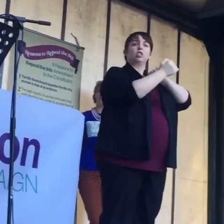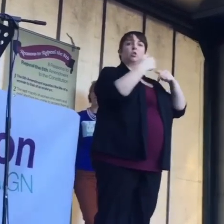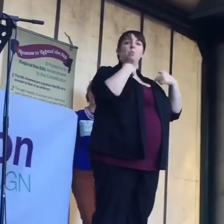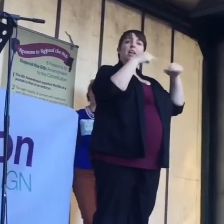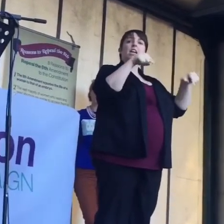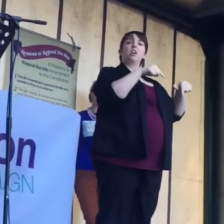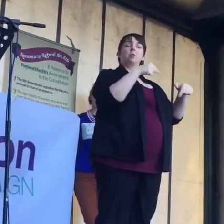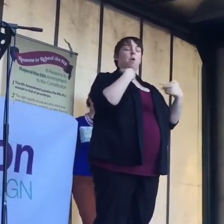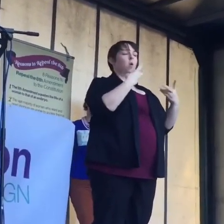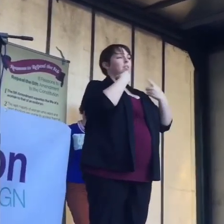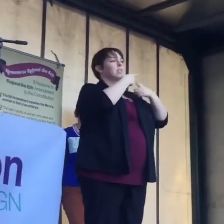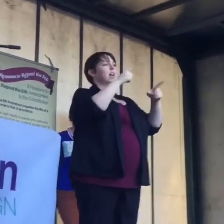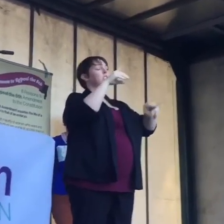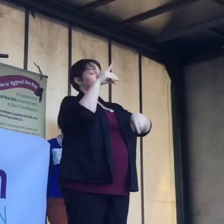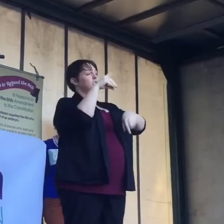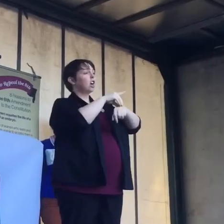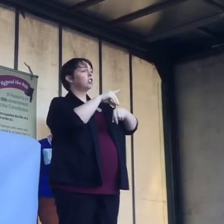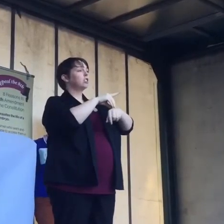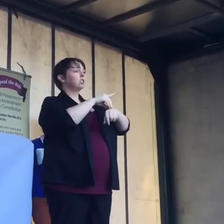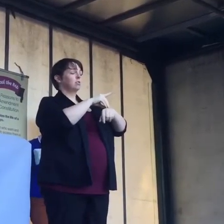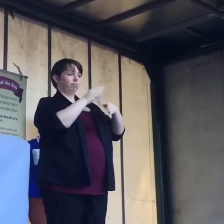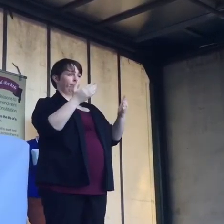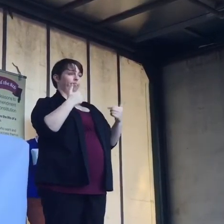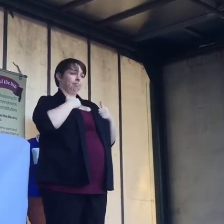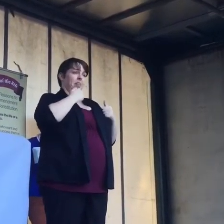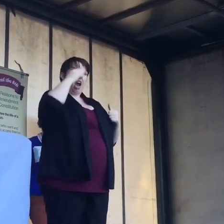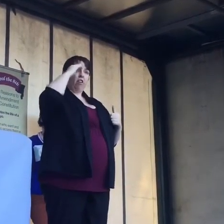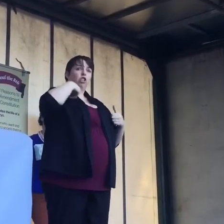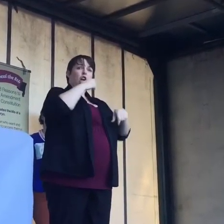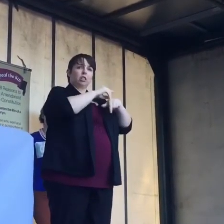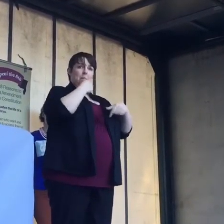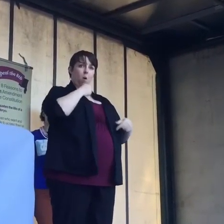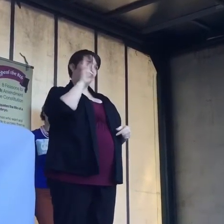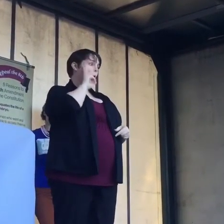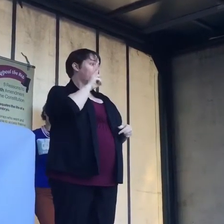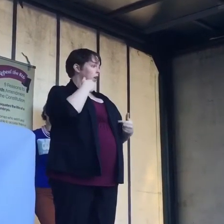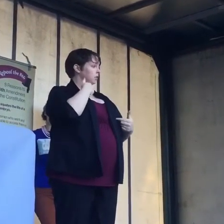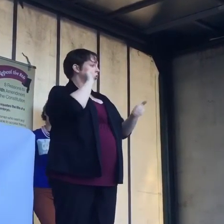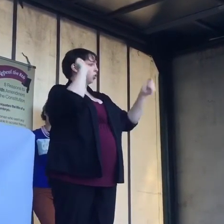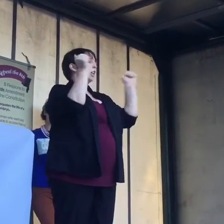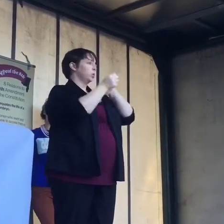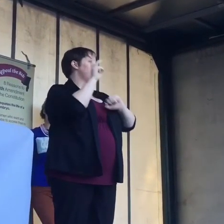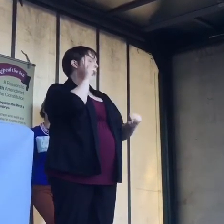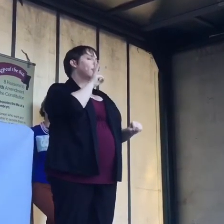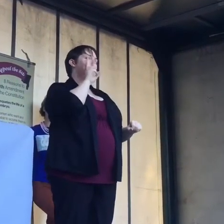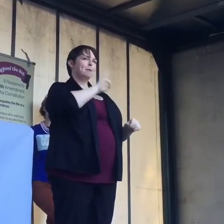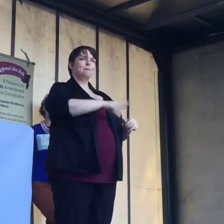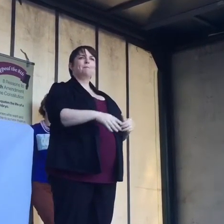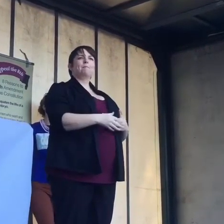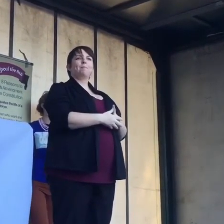here saying that doctors, as Irish doctors, we're willing to change.